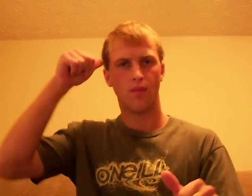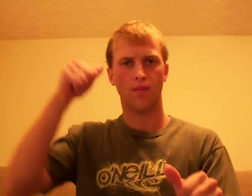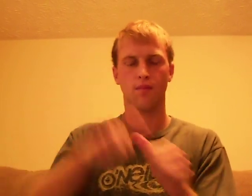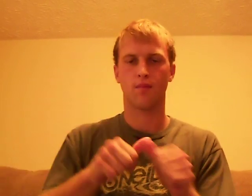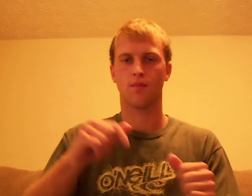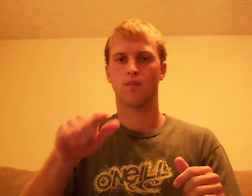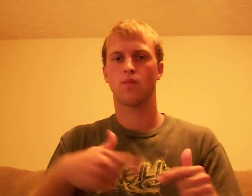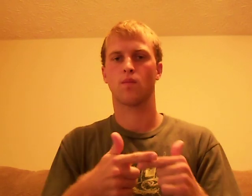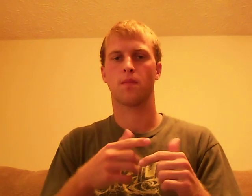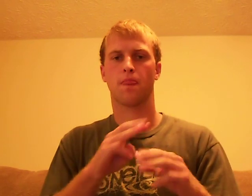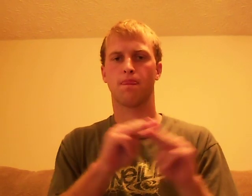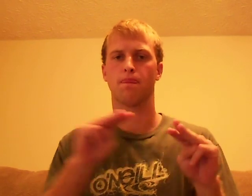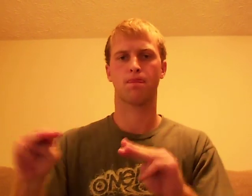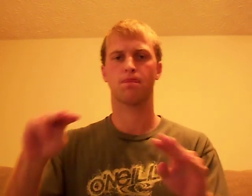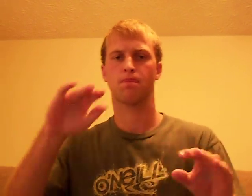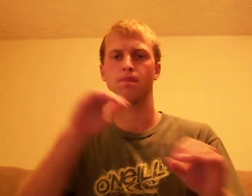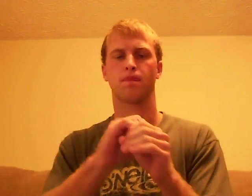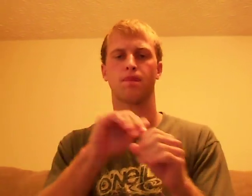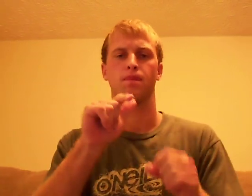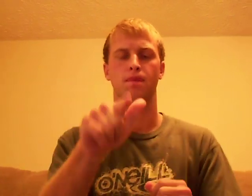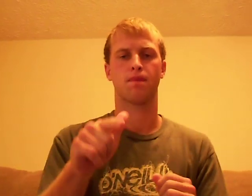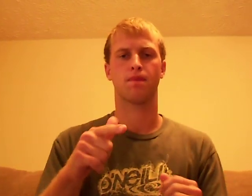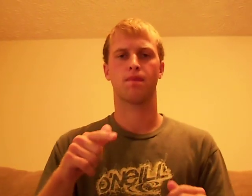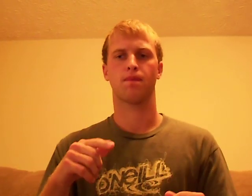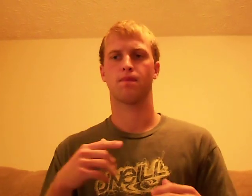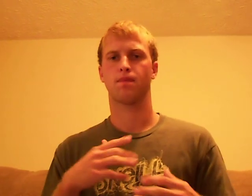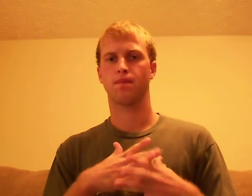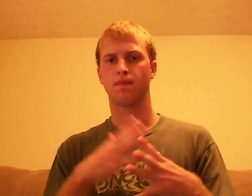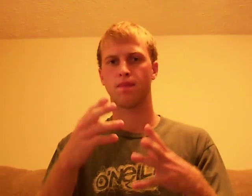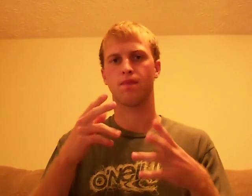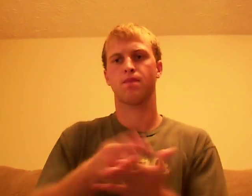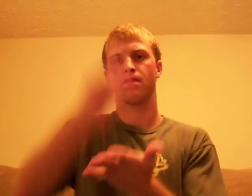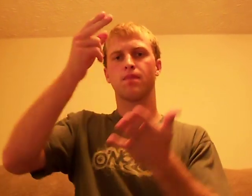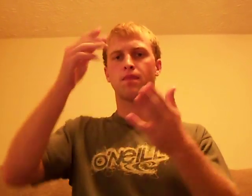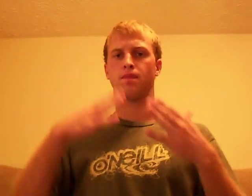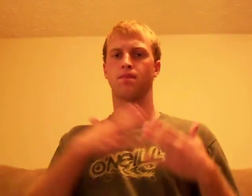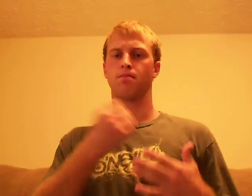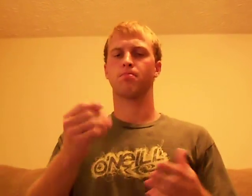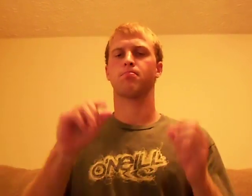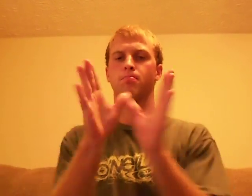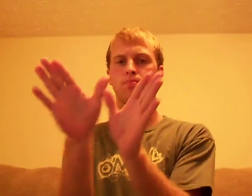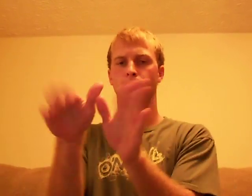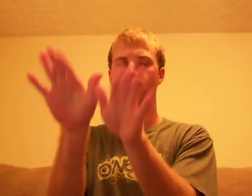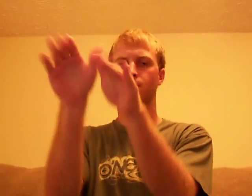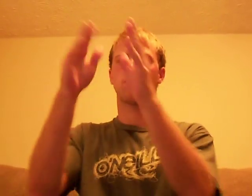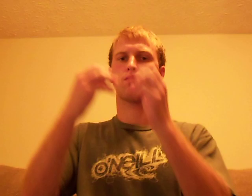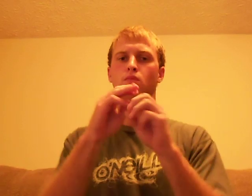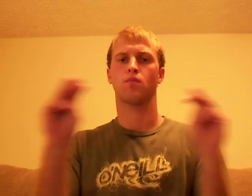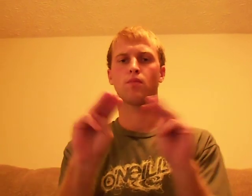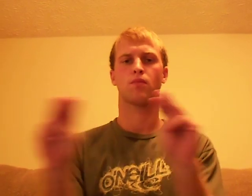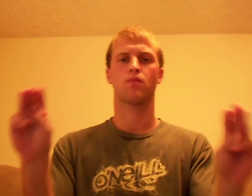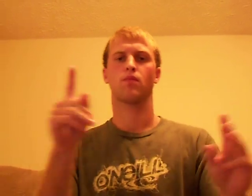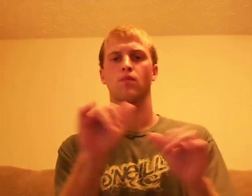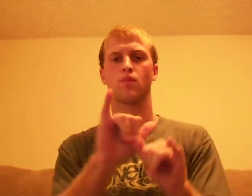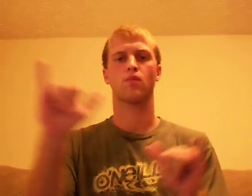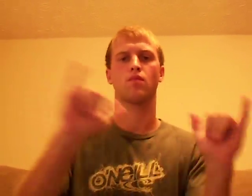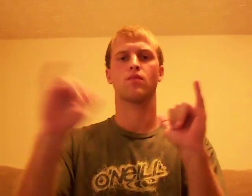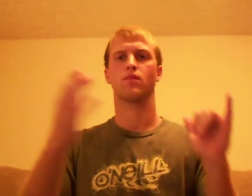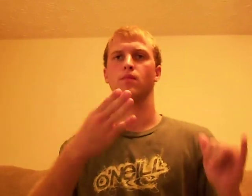Remember when I moved in you, and the holy dove was moving too, and every